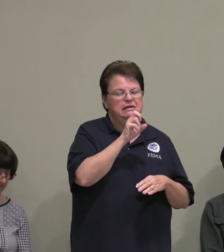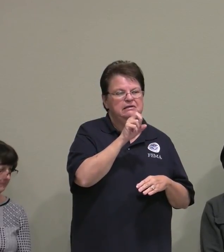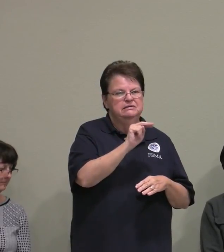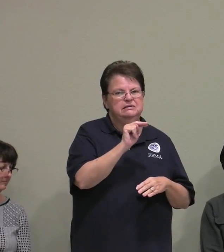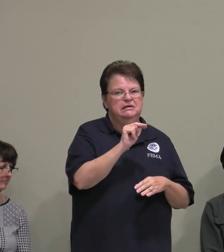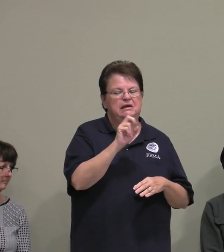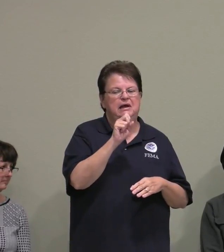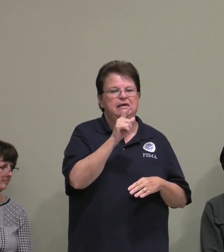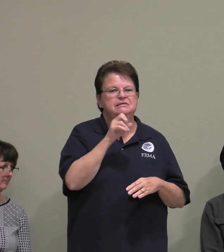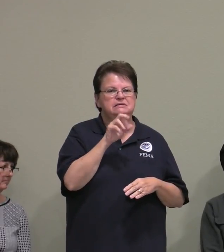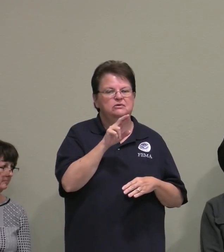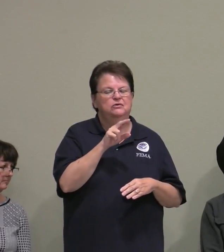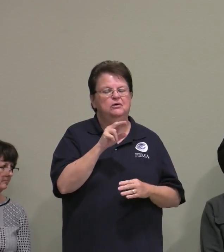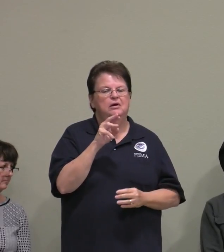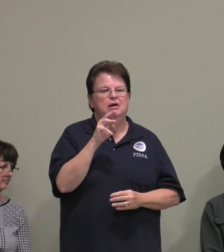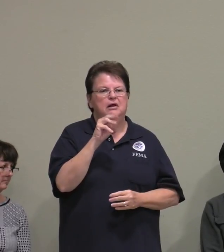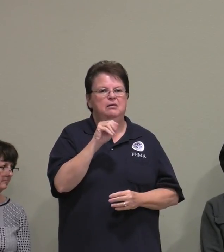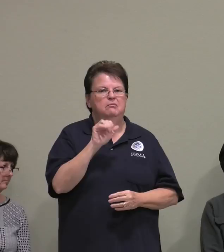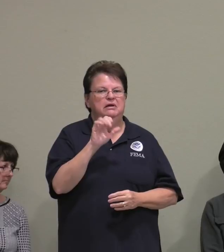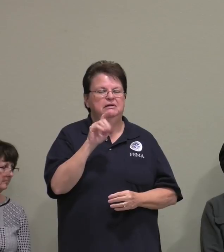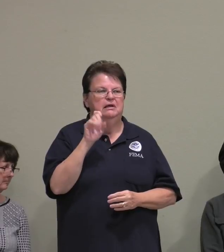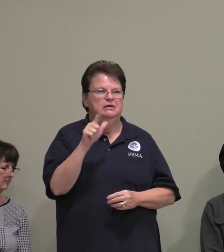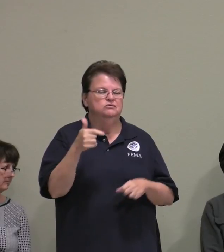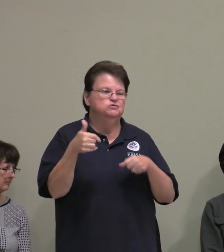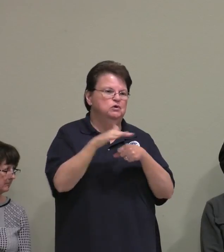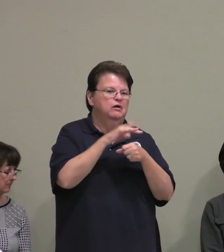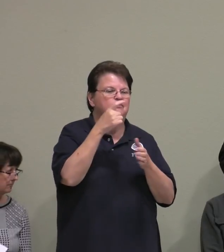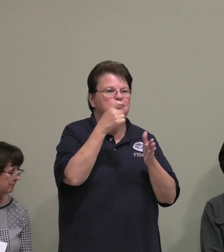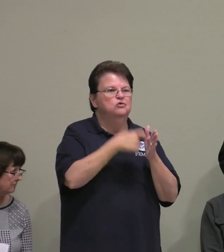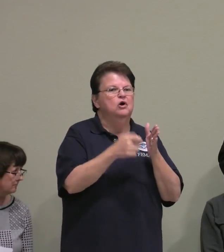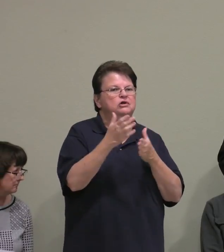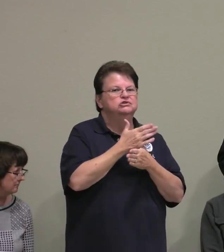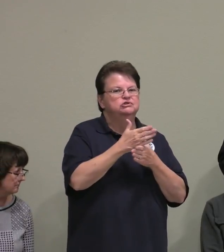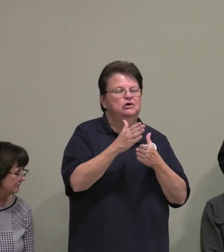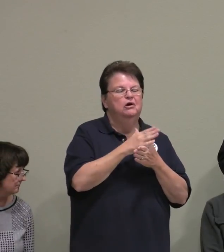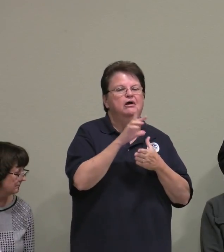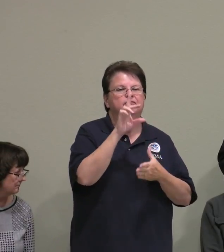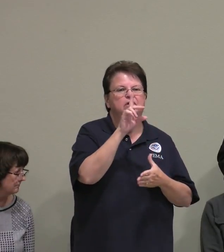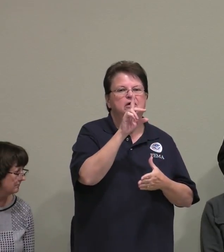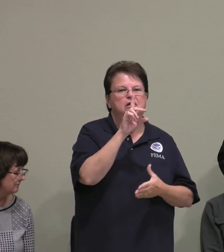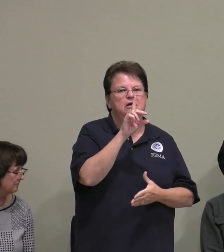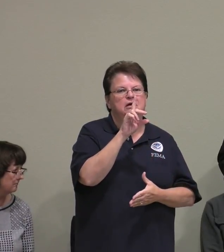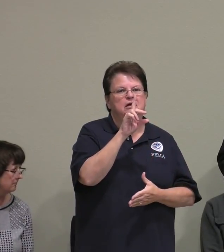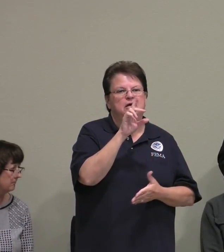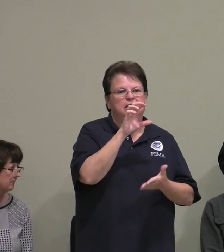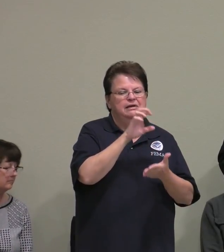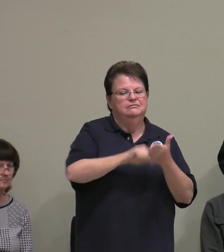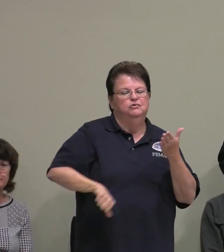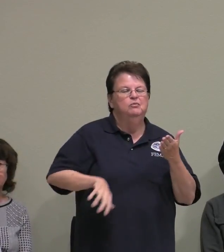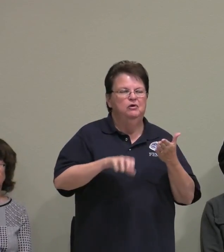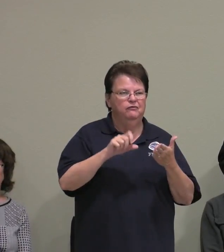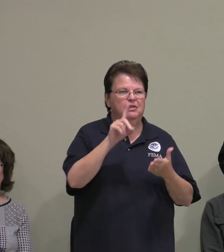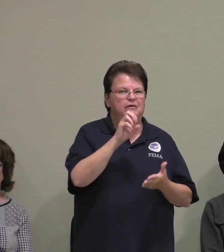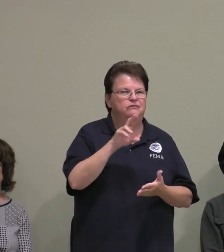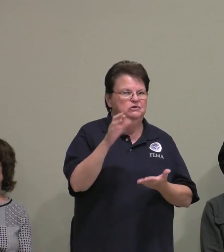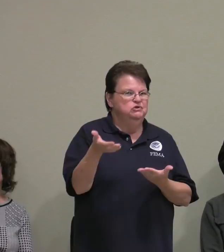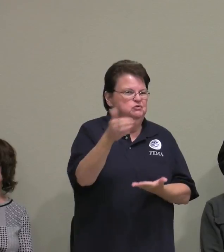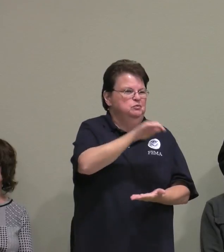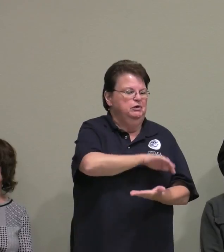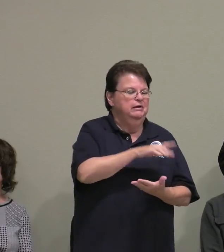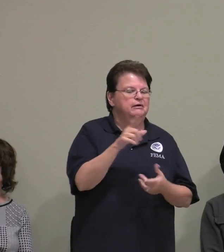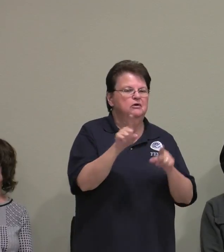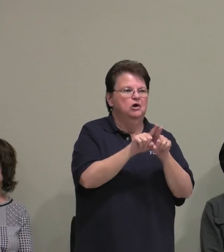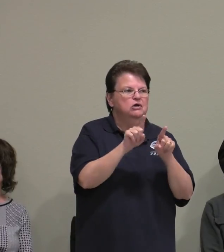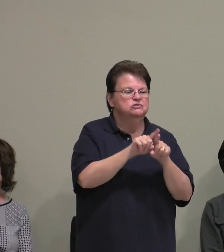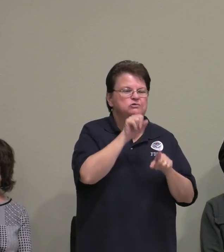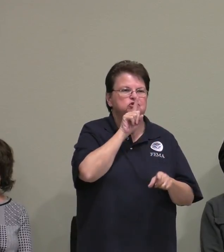Daly as well. One is to cover the local cost share of the debris removal. And the other one is to ensure